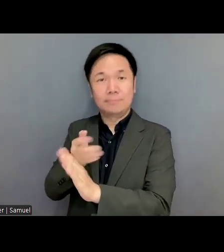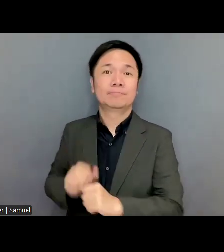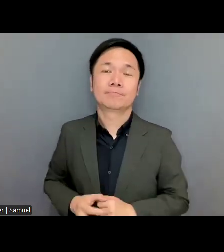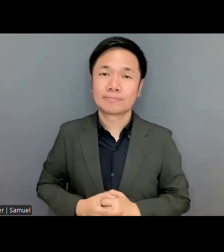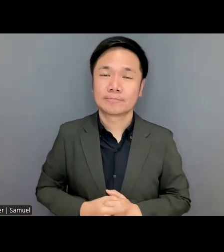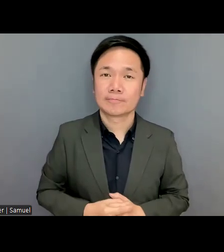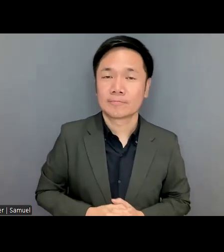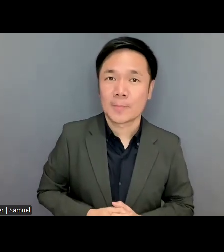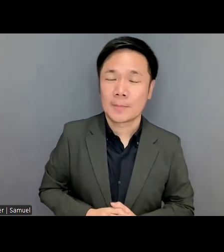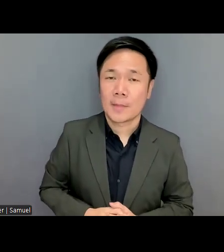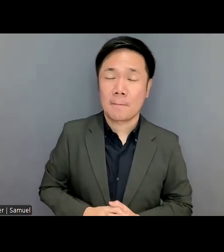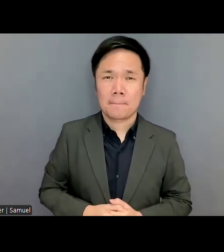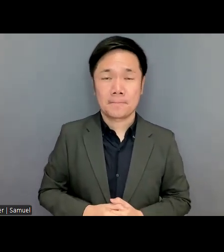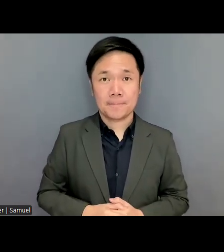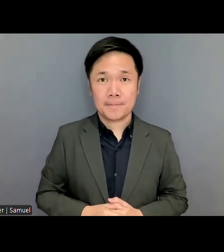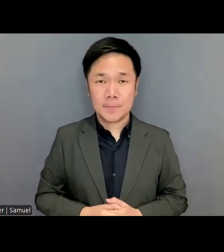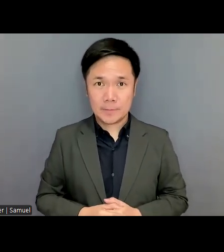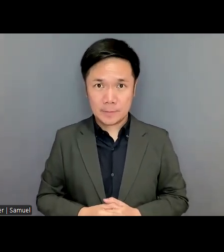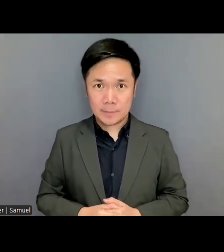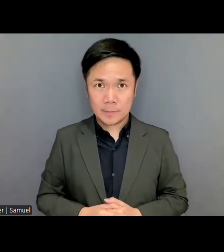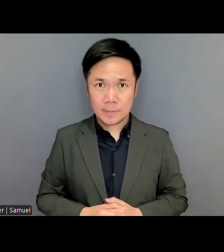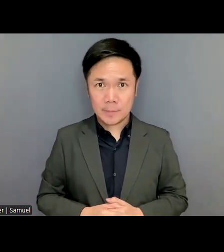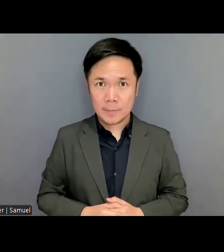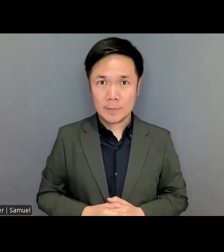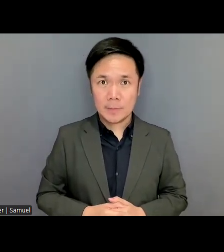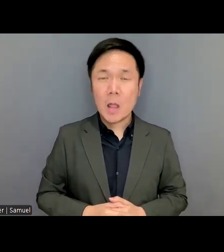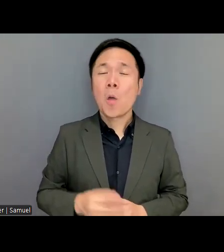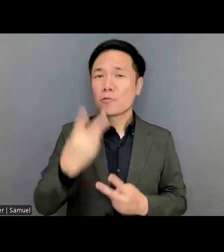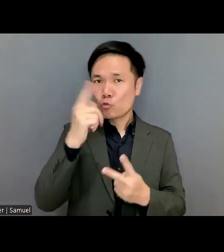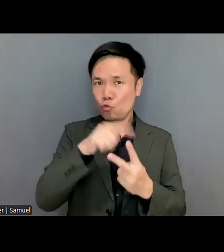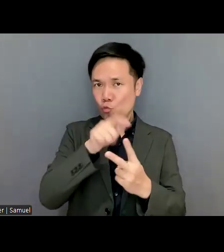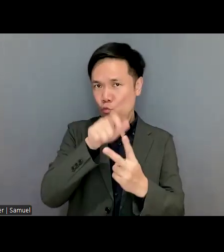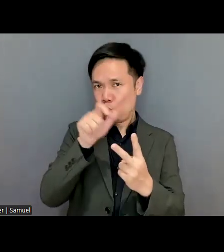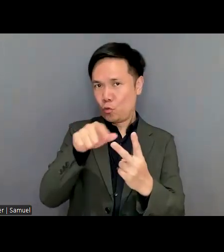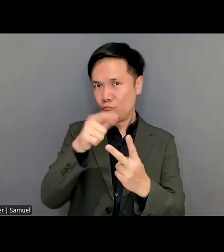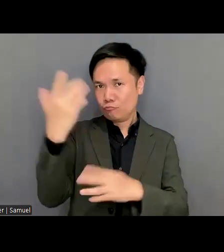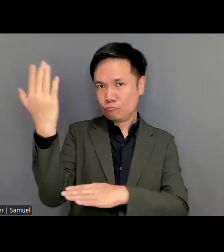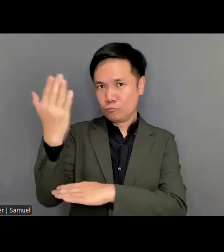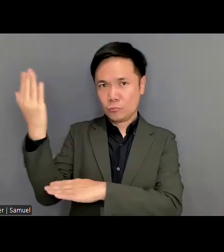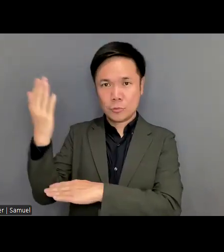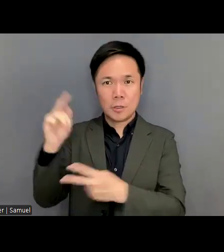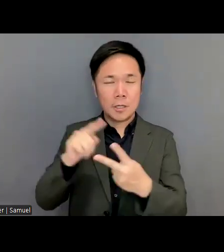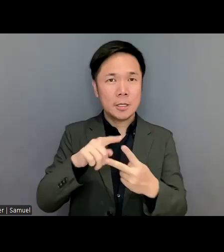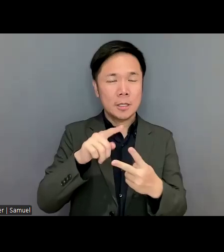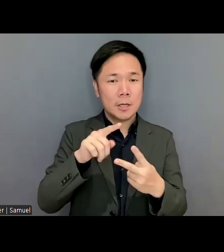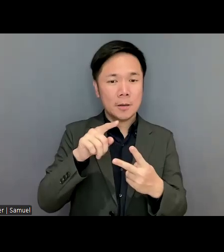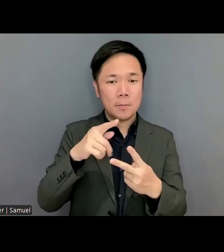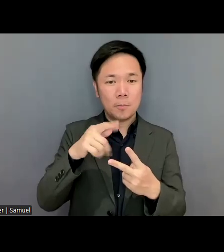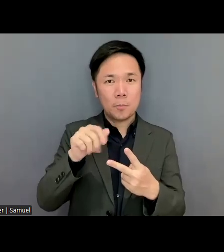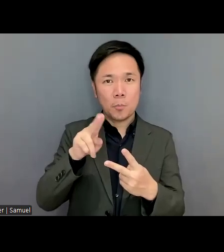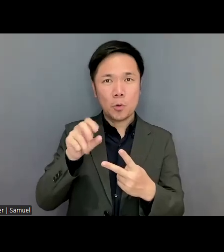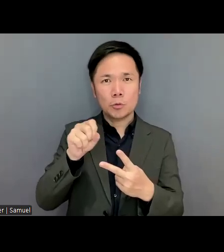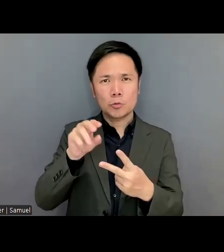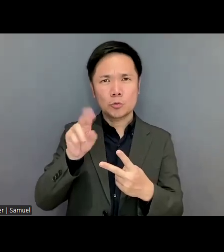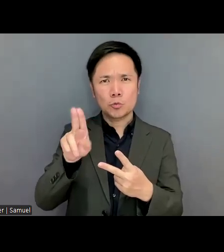The problem is that I know that we have two speakers, but Ipul Powasu, she's sending me a lot